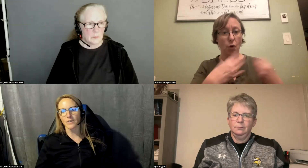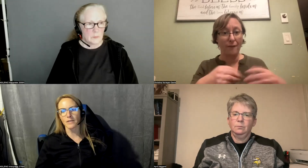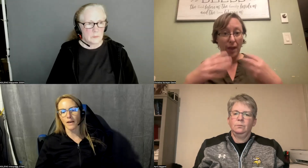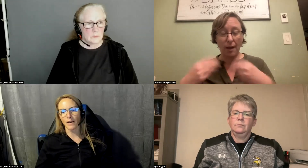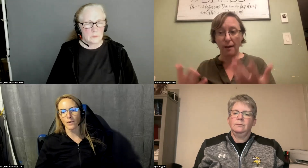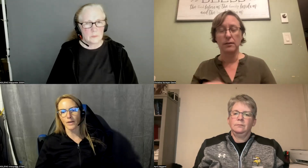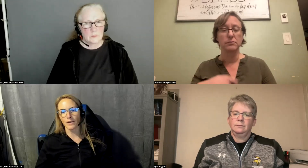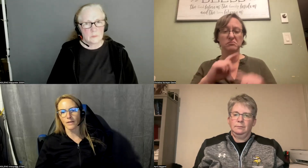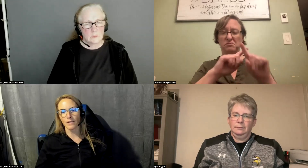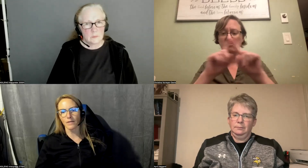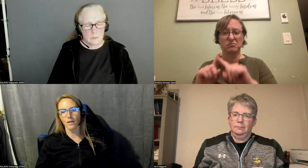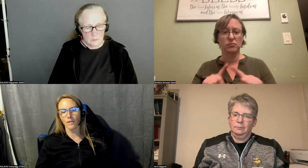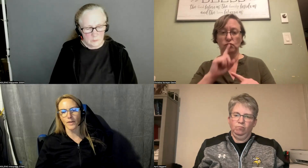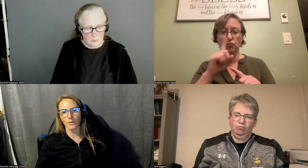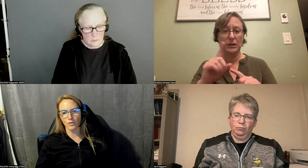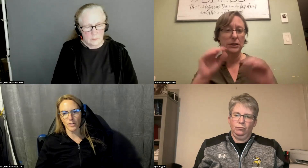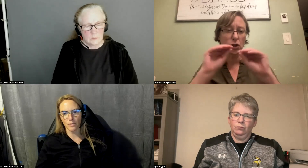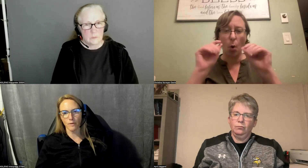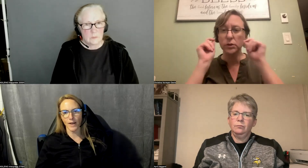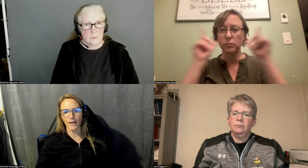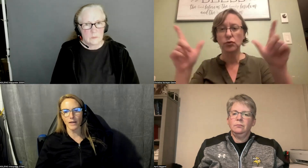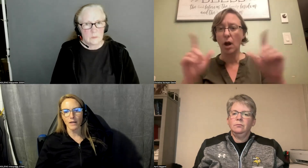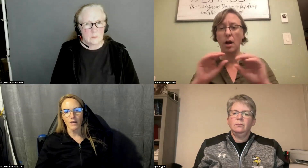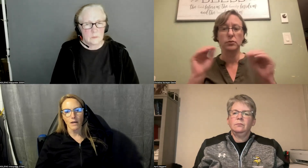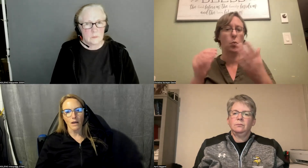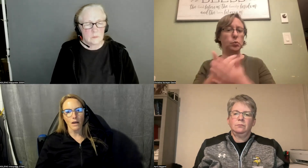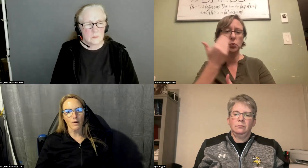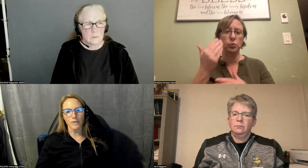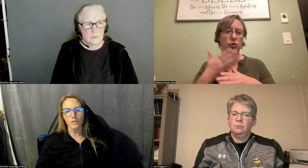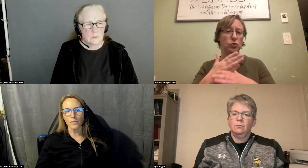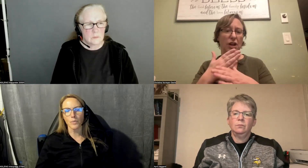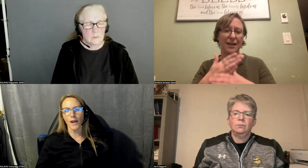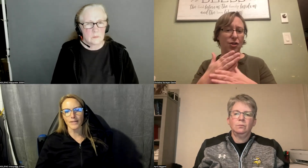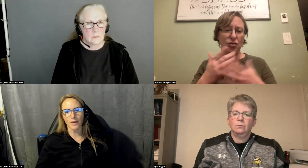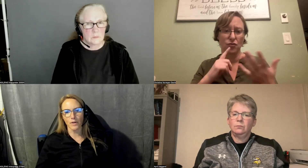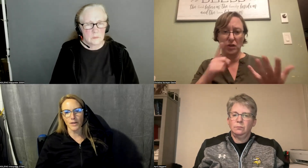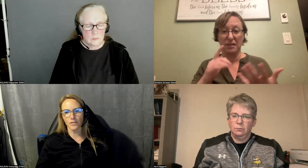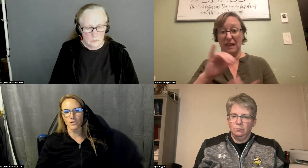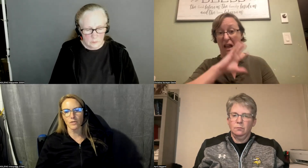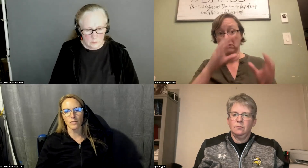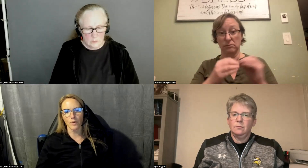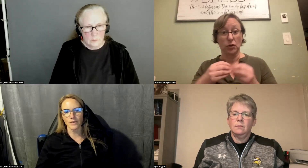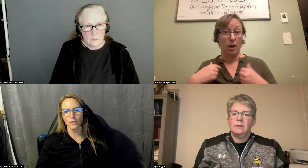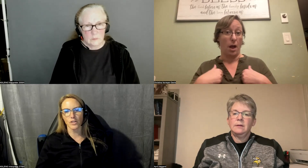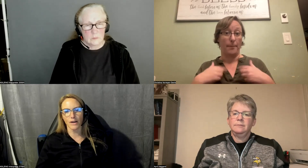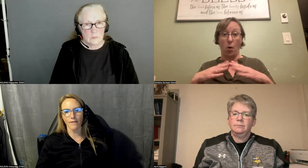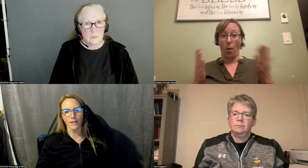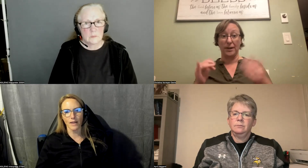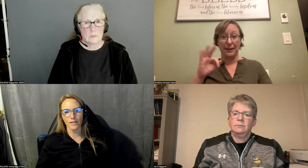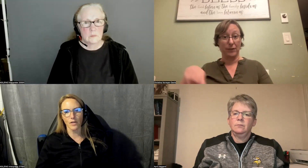budget, how all the things that we're trying to provide. There's no surprises. I want to make sure there's no surprises. We're sharing everything. It's